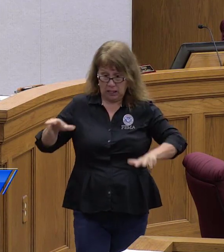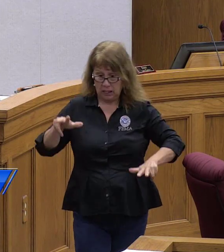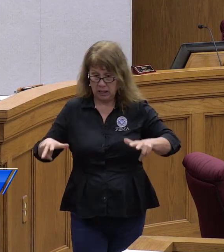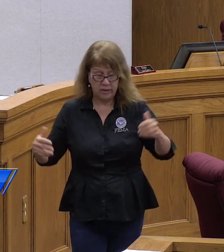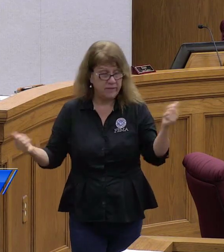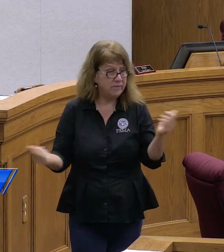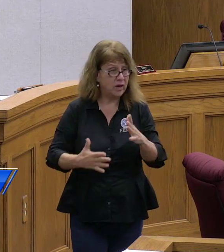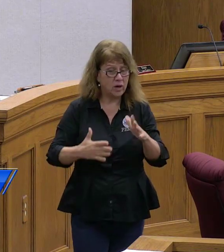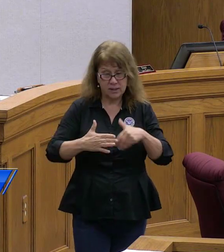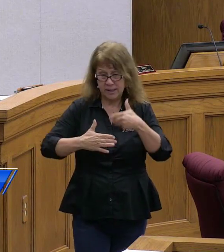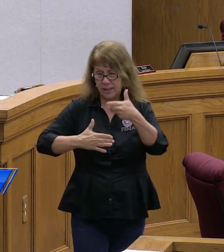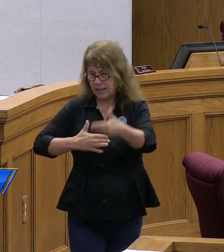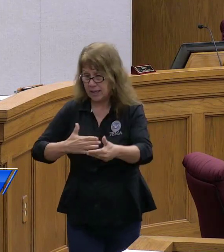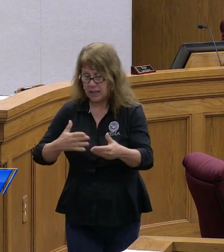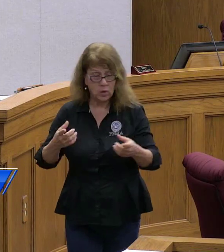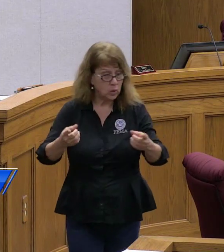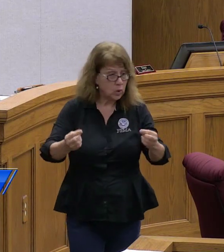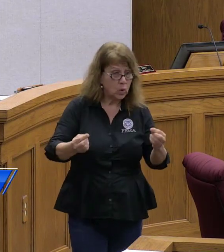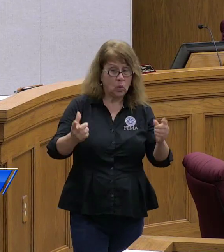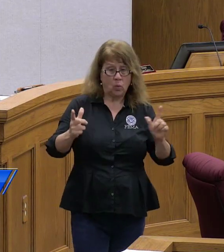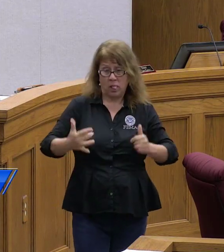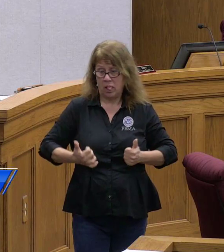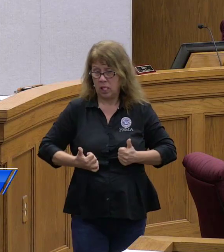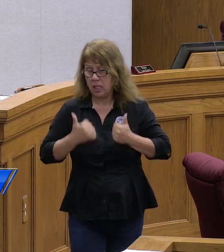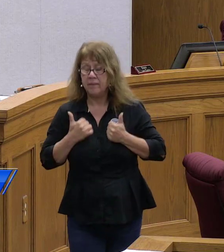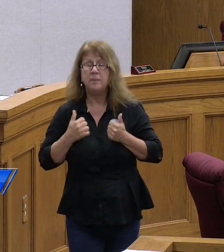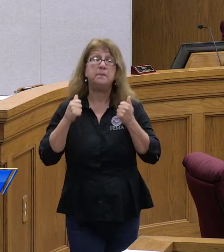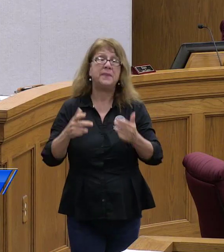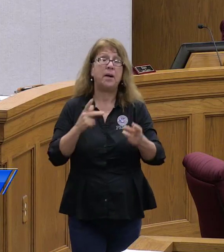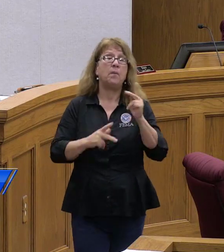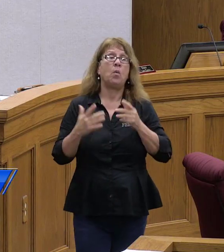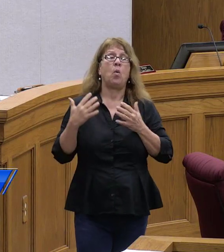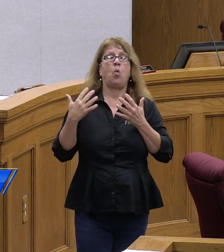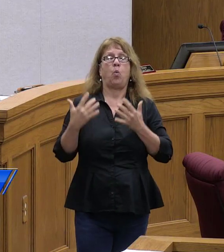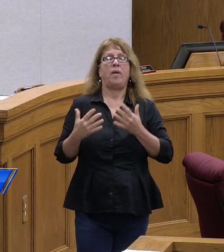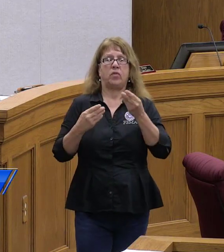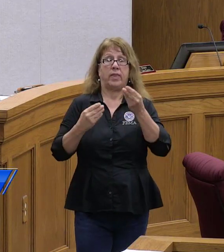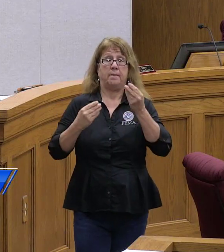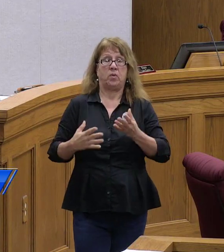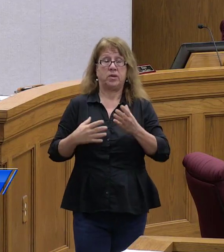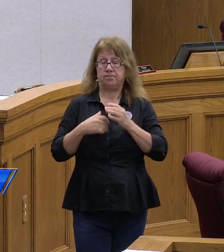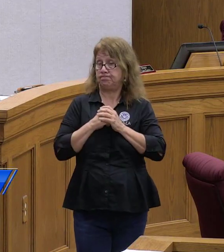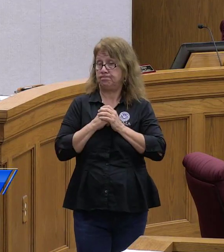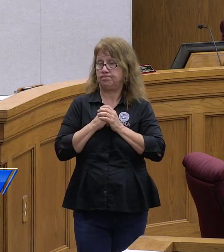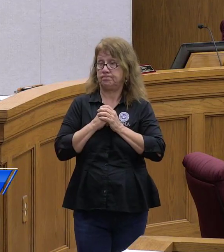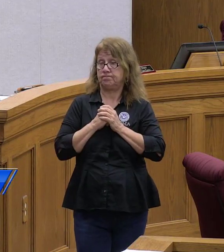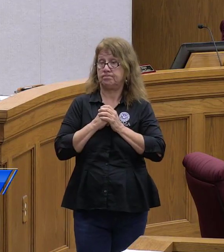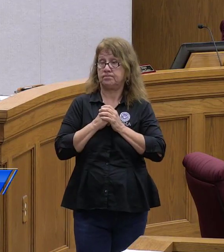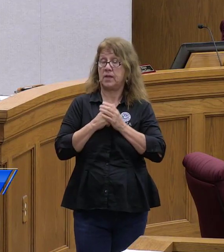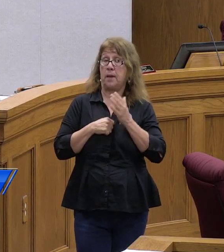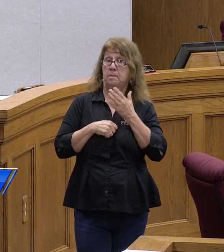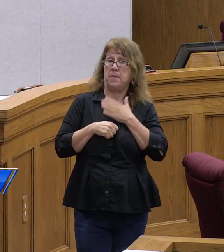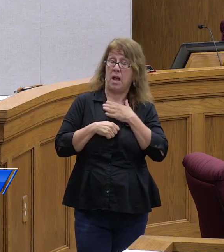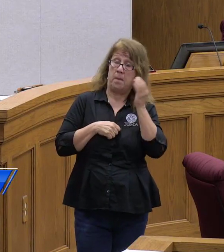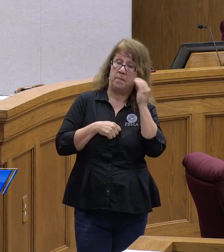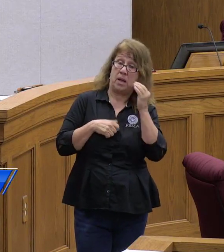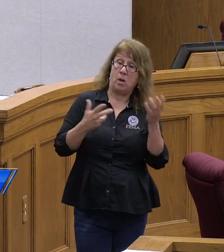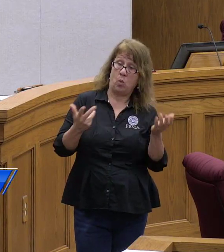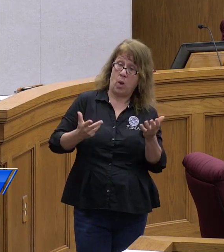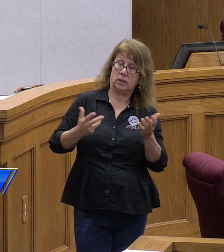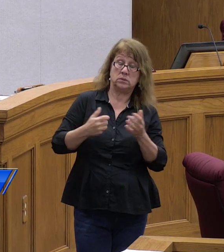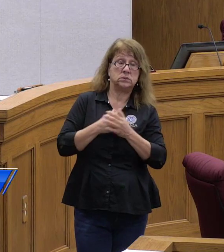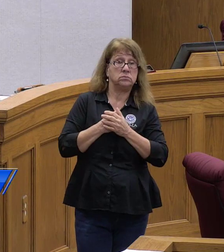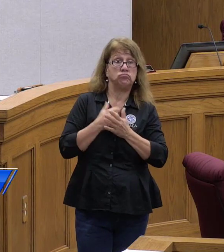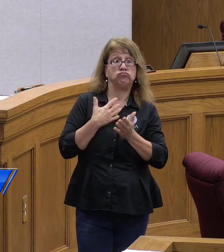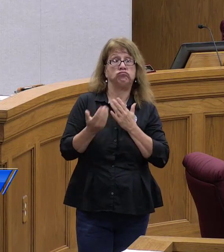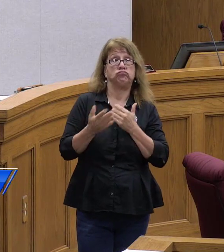about what's the next step, and many people are waiting on this information. It is my opinion that whatever